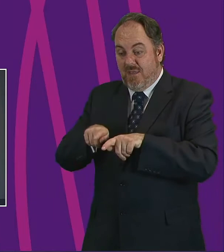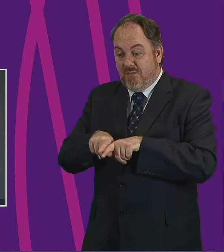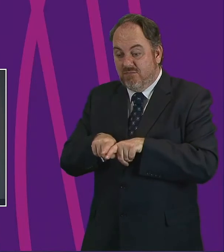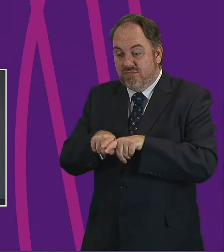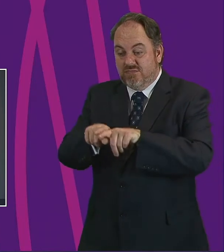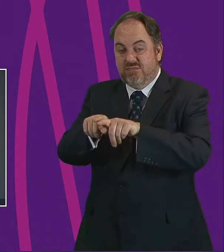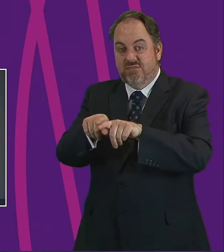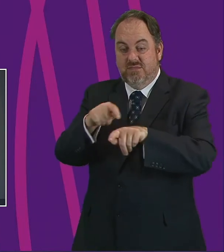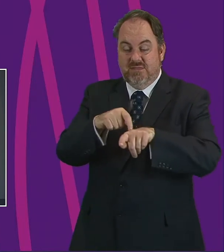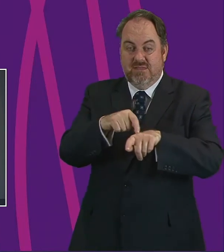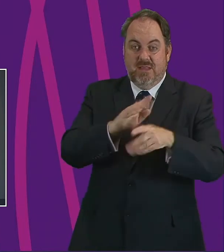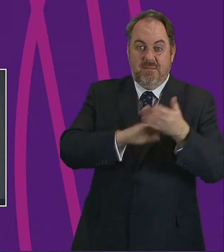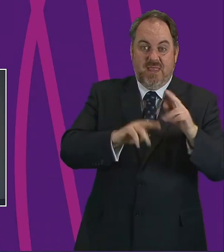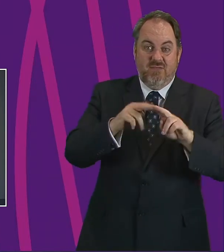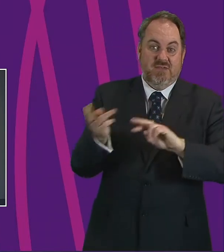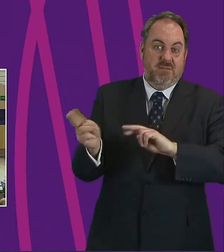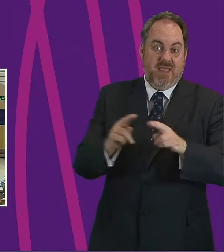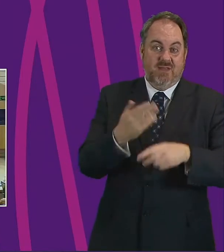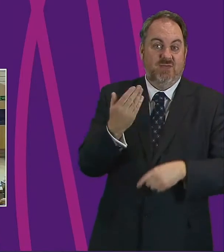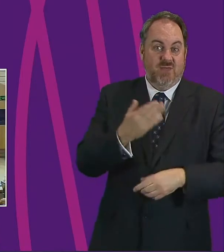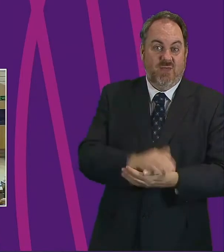different settings around the country.